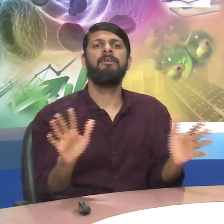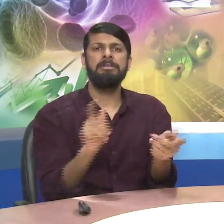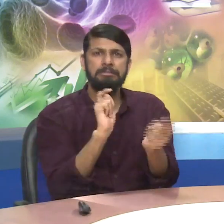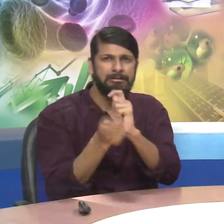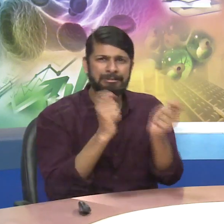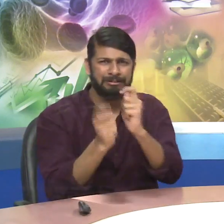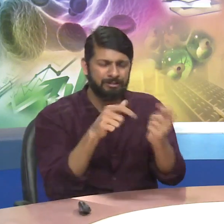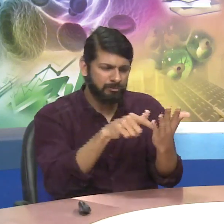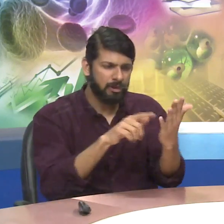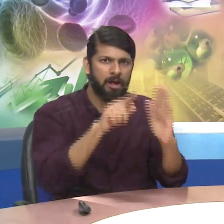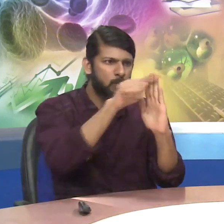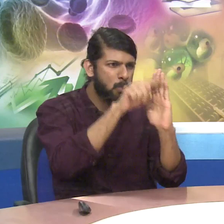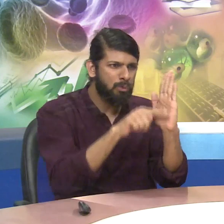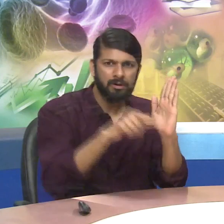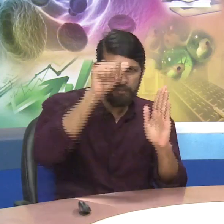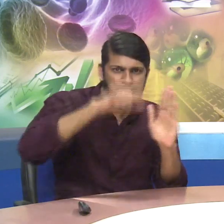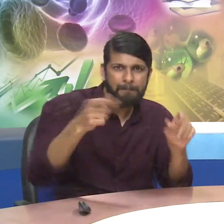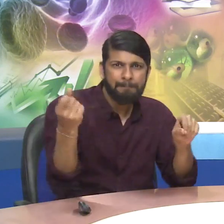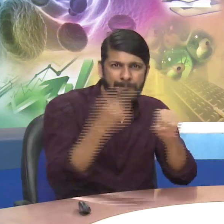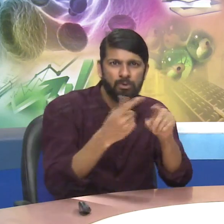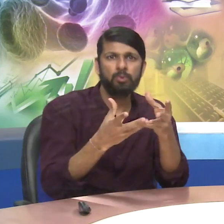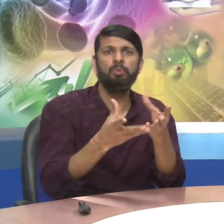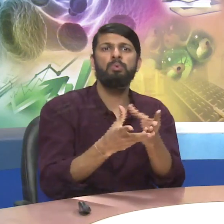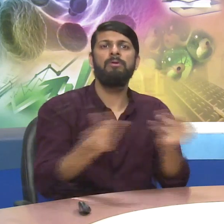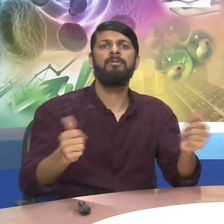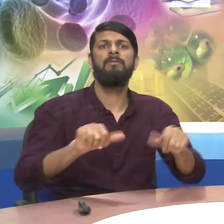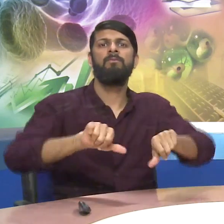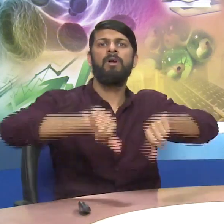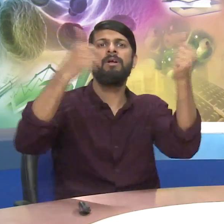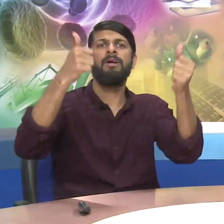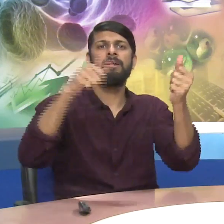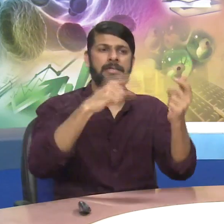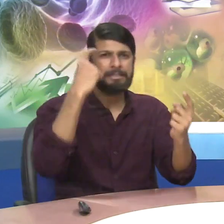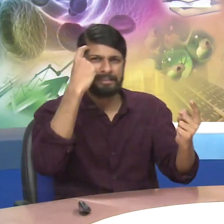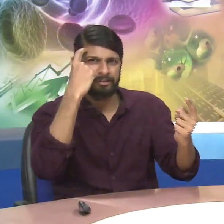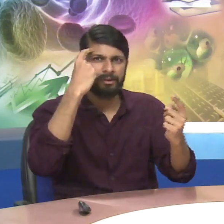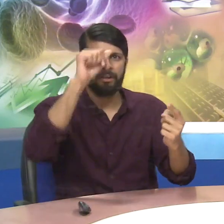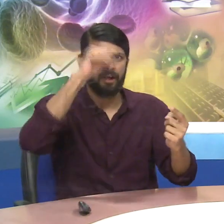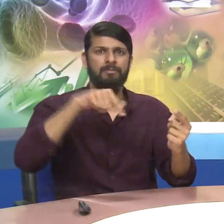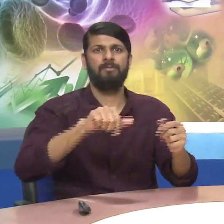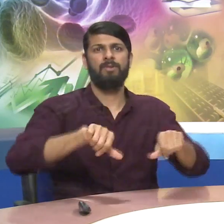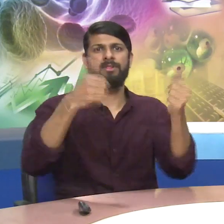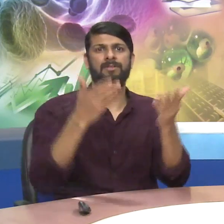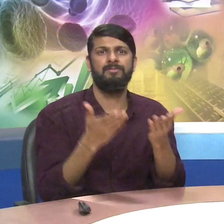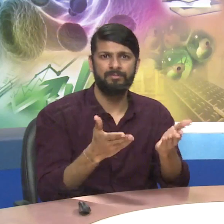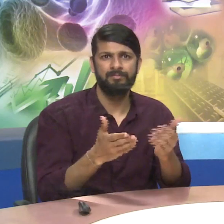Constituent Assembly prepared a draft of the Constitution by keeping the objectives,